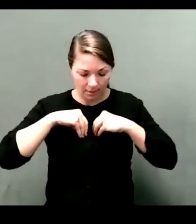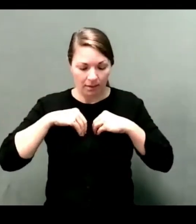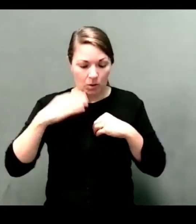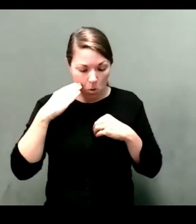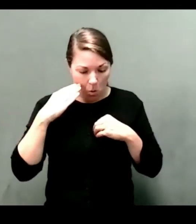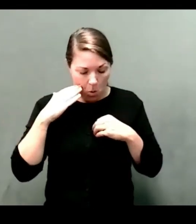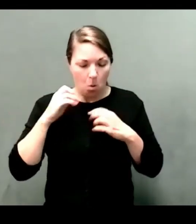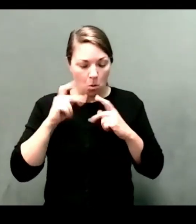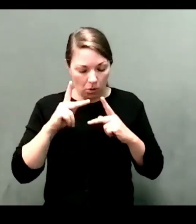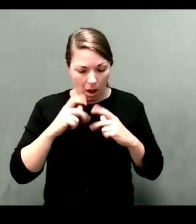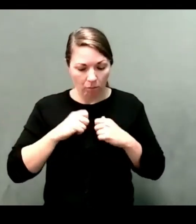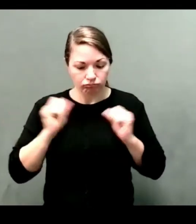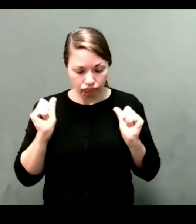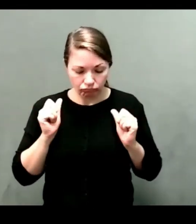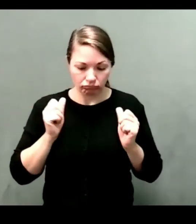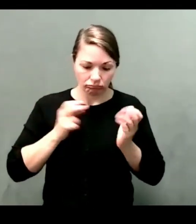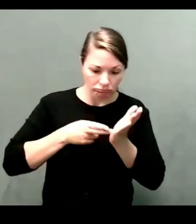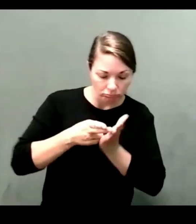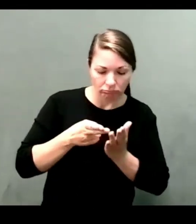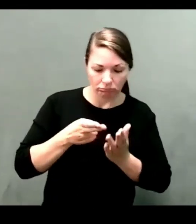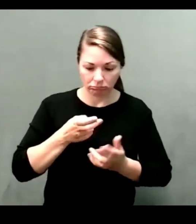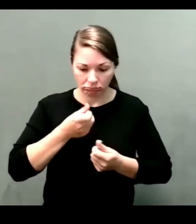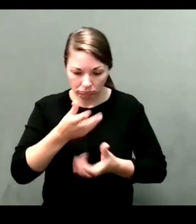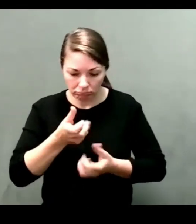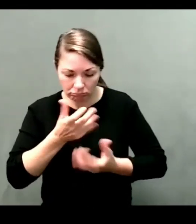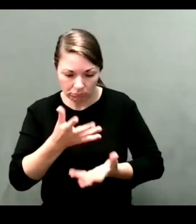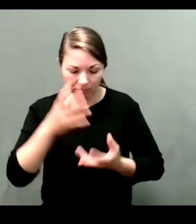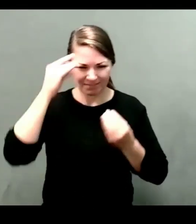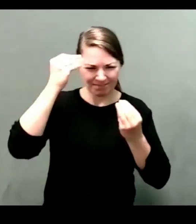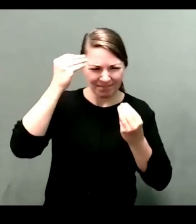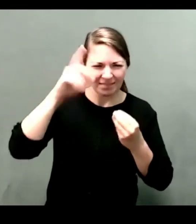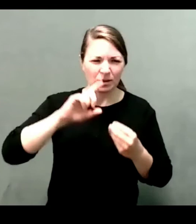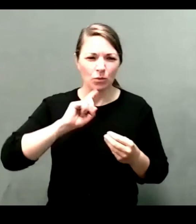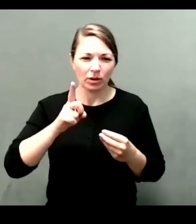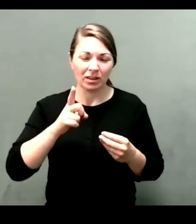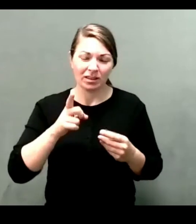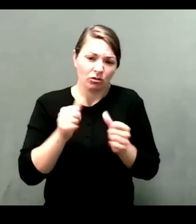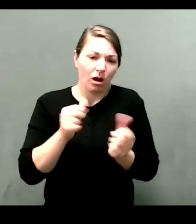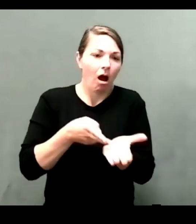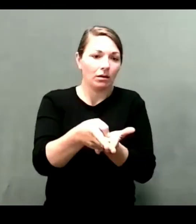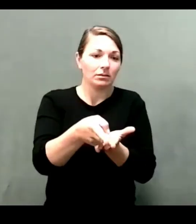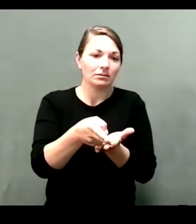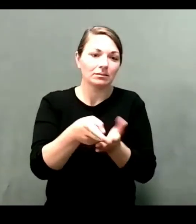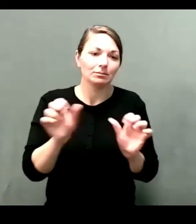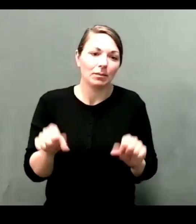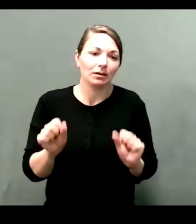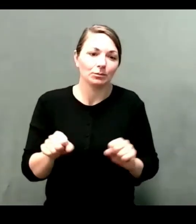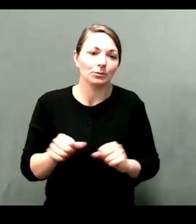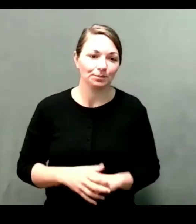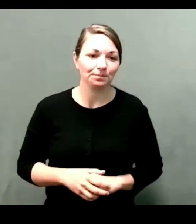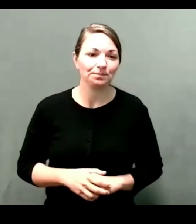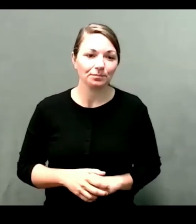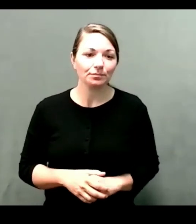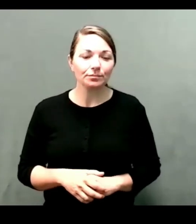when you get to this page and just think honestly, think critically, and be as truthful with yourself as you can be.